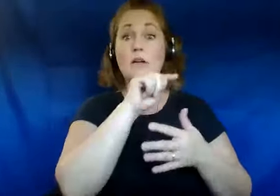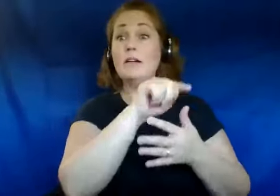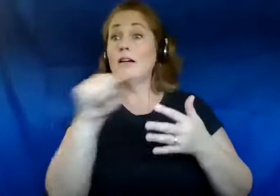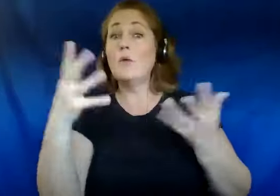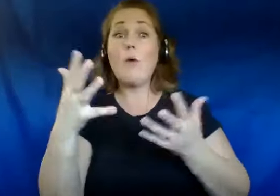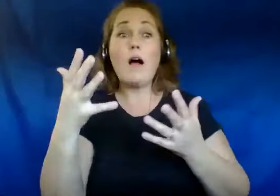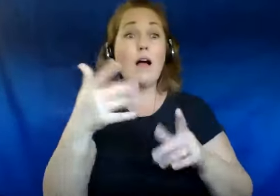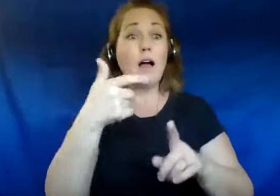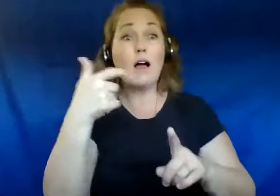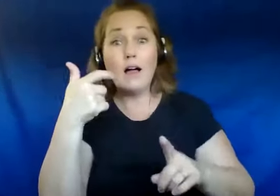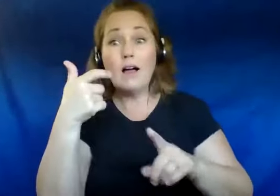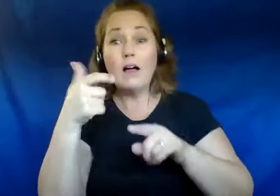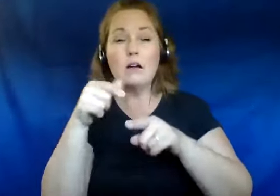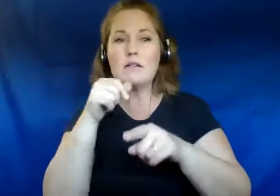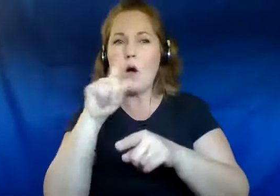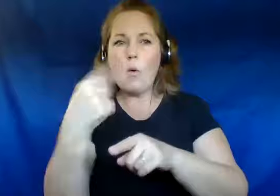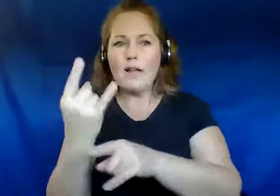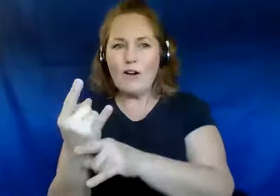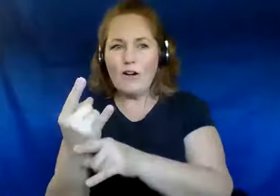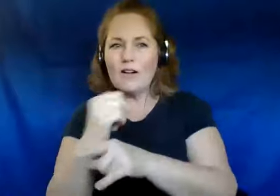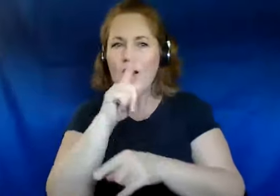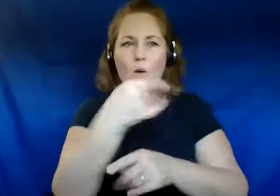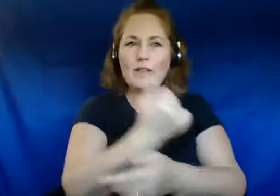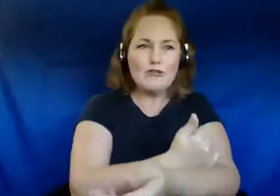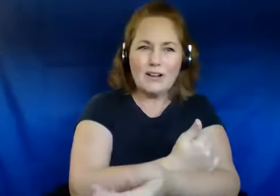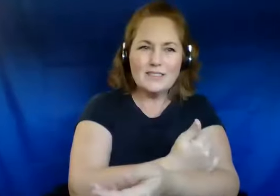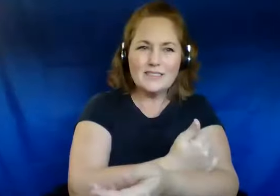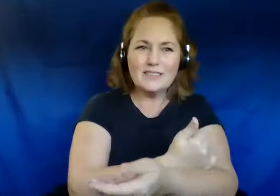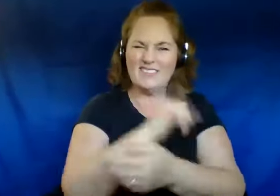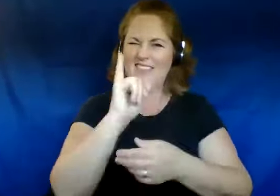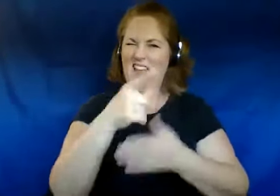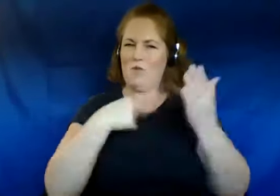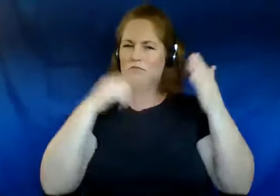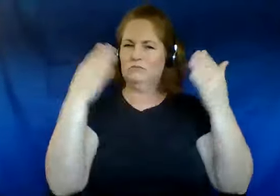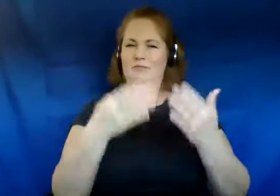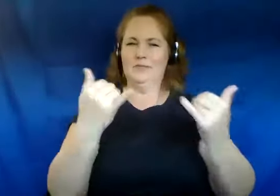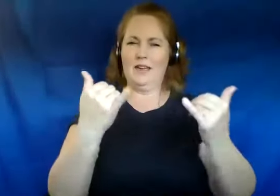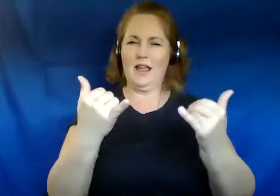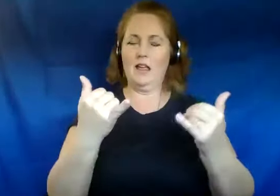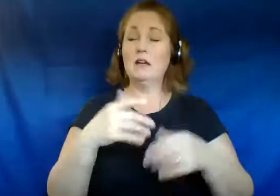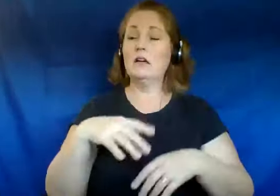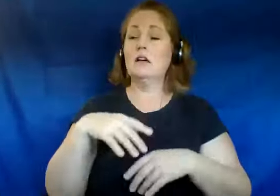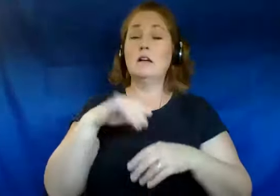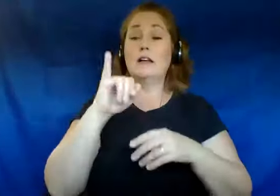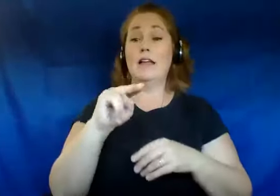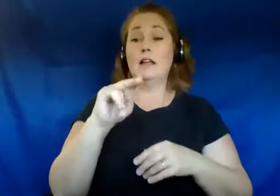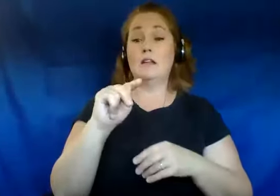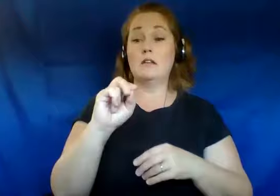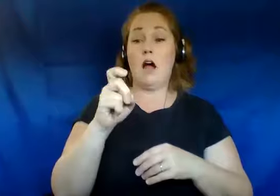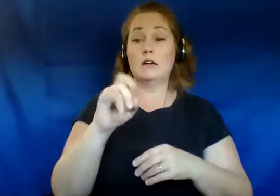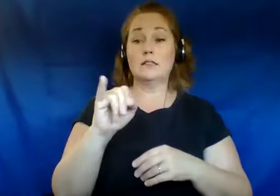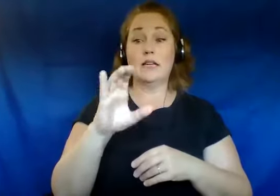not alcohol and drugs, and that's what we're going to talk about today. We're not going to talk about the intoxicants